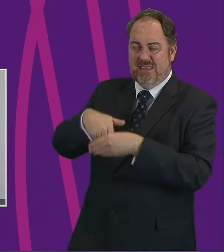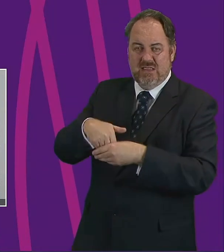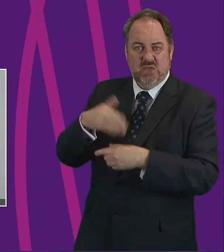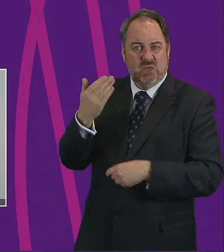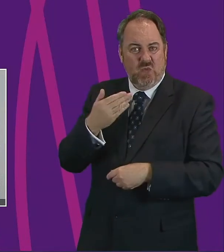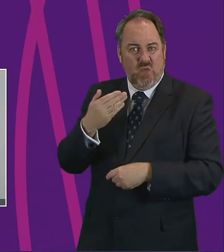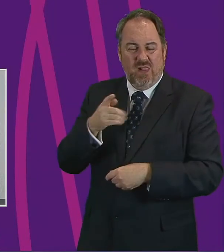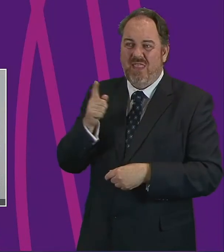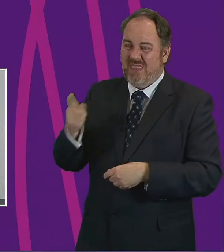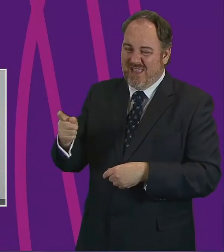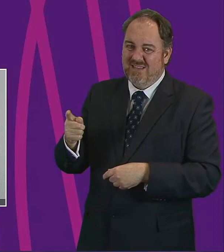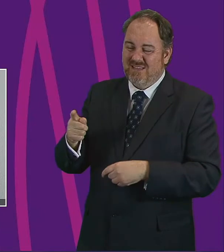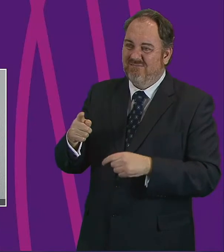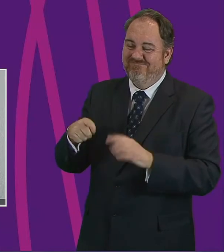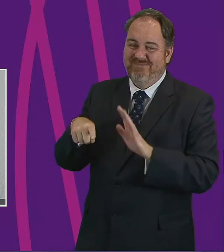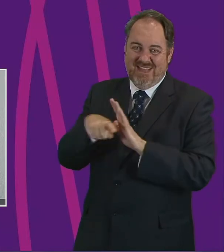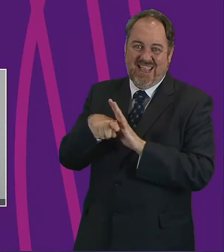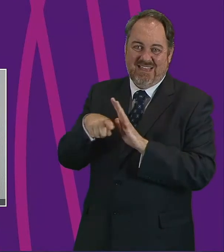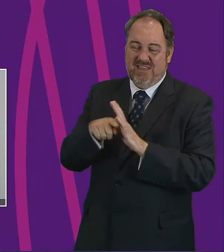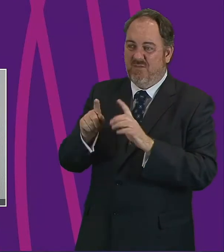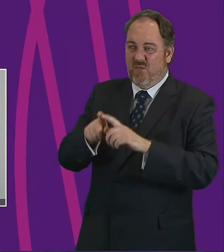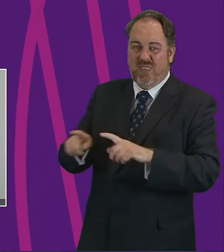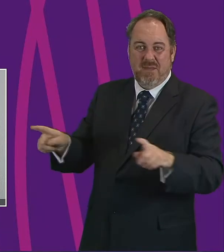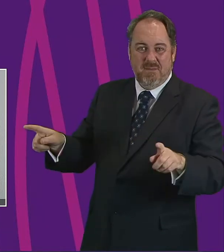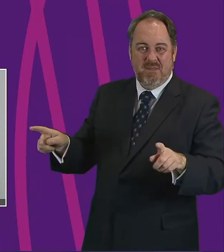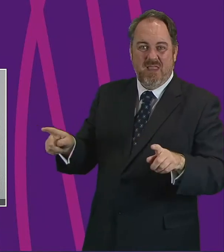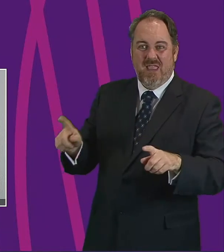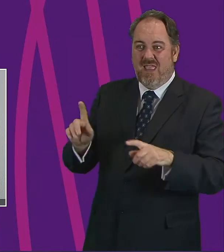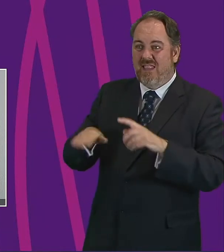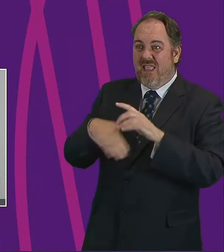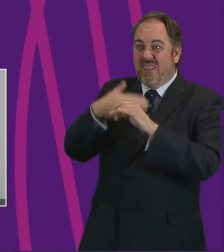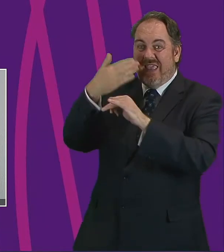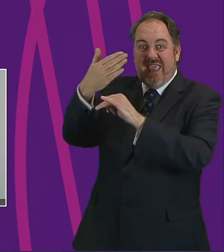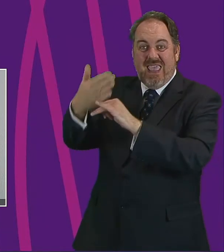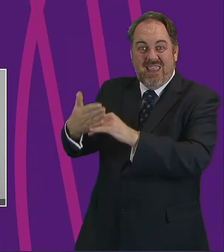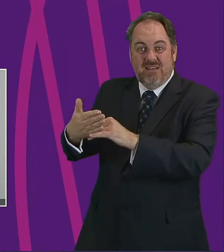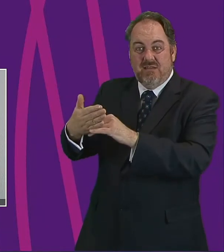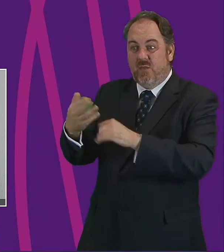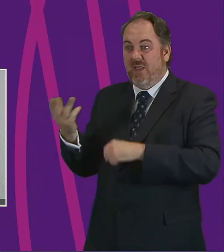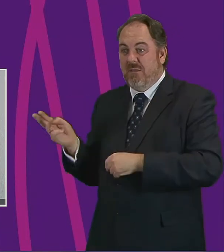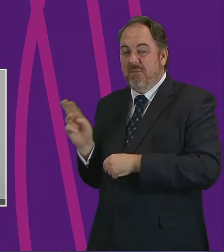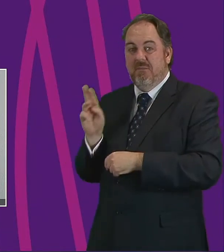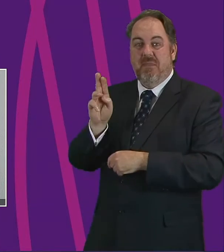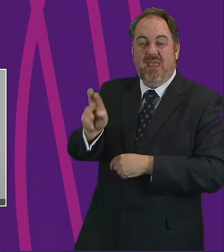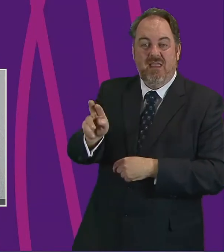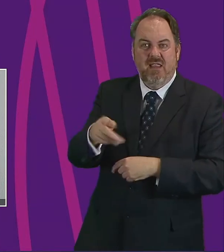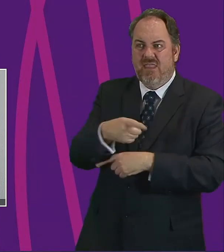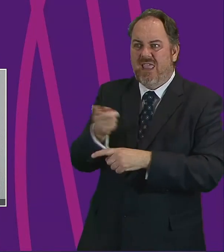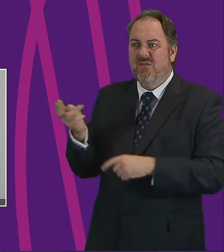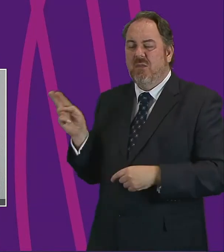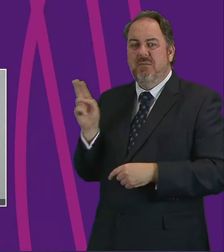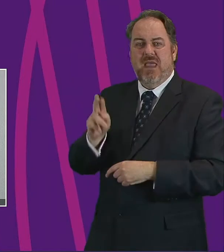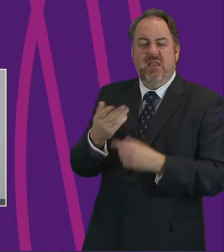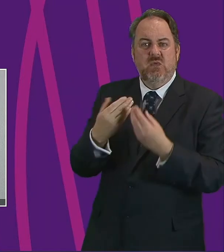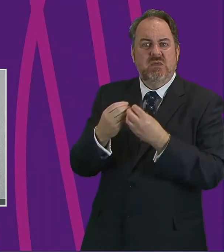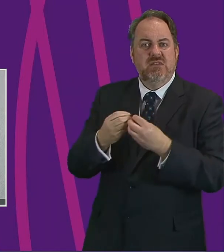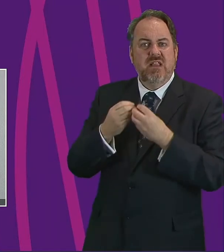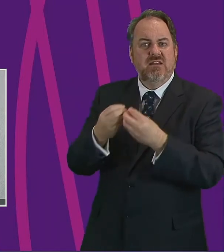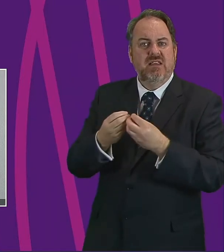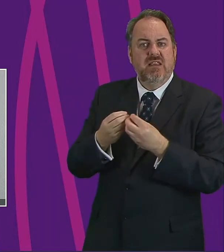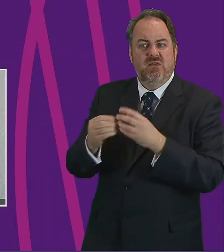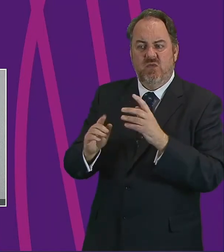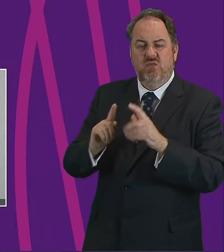is to their detriment. So to have them sit exams at the end of this will only compound inequalities which reduced schooling brings, particularly for those